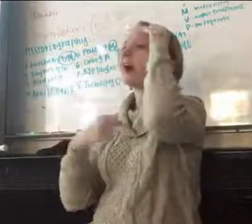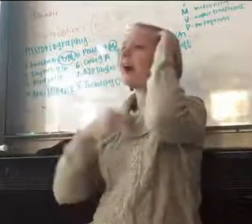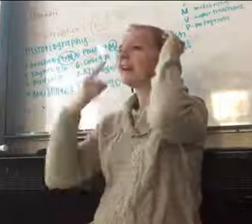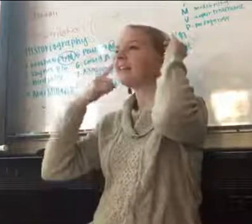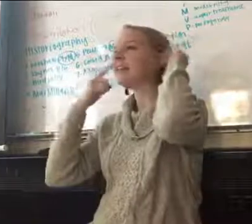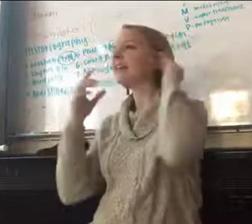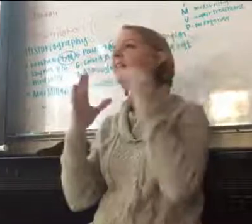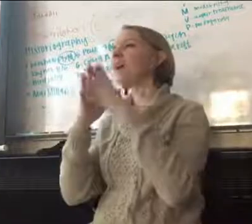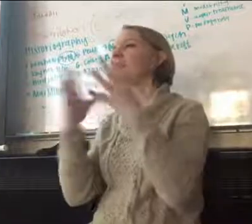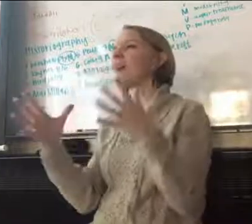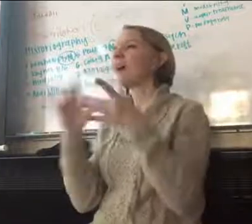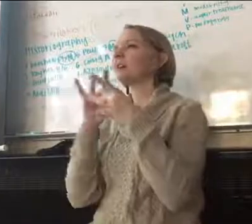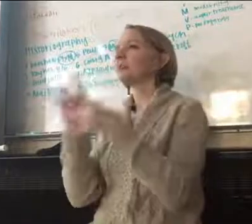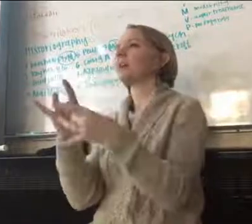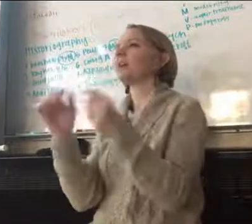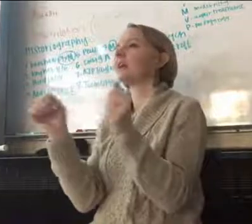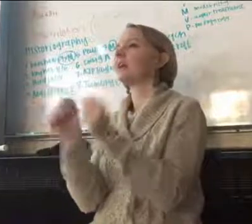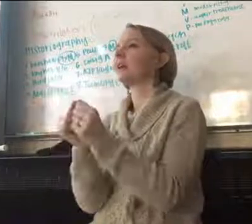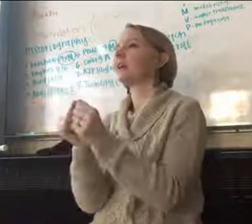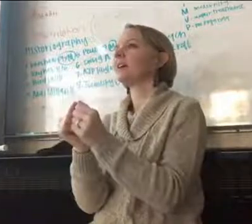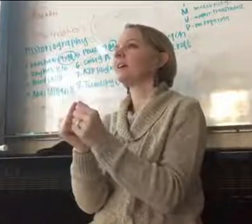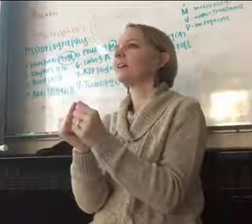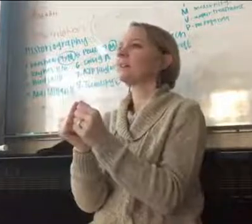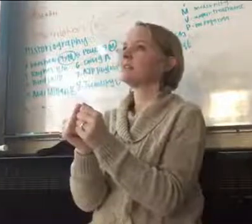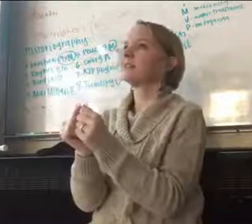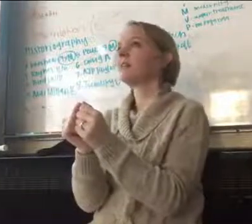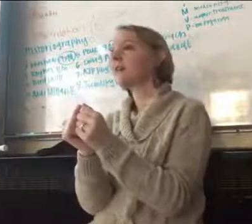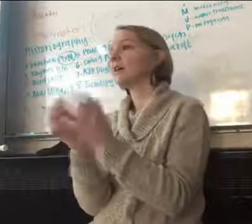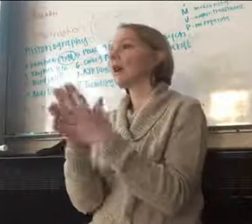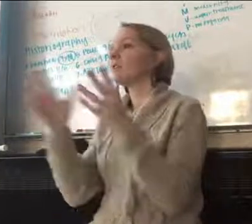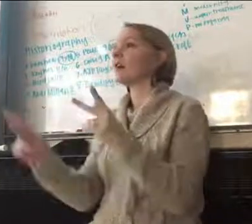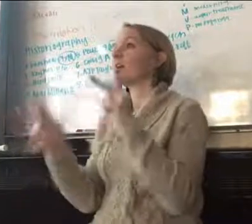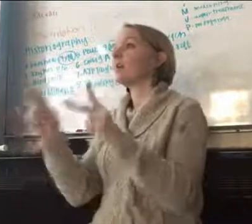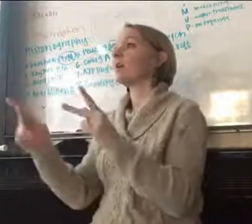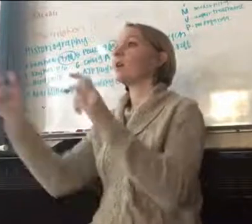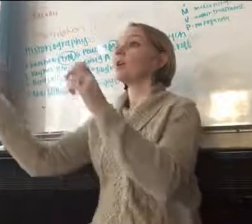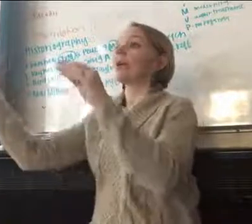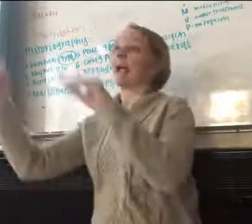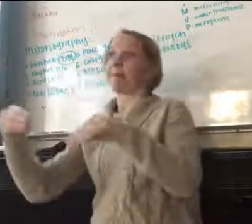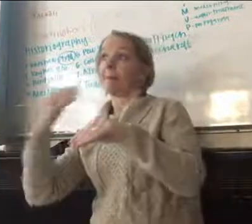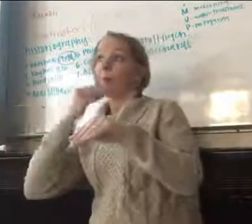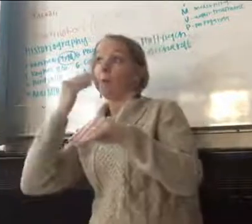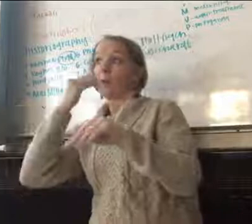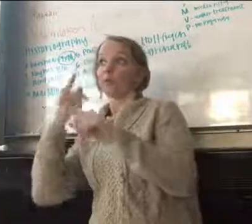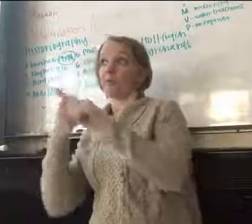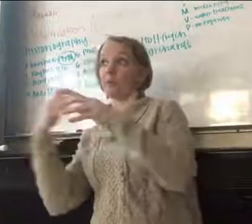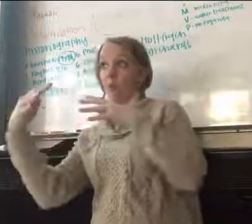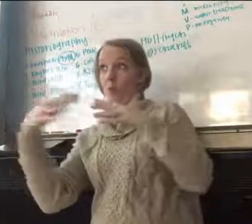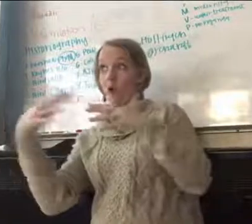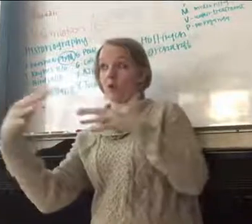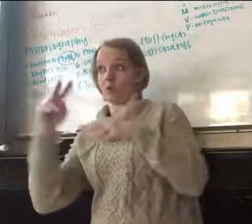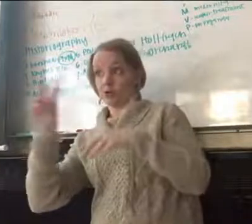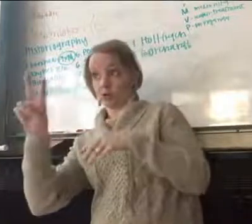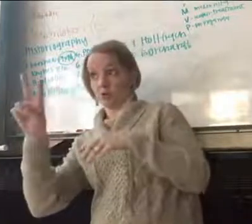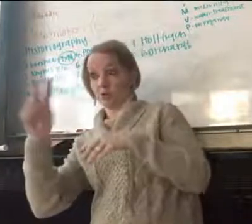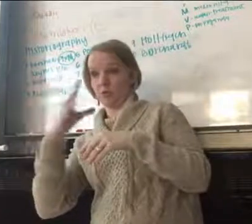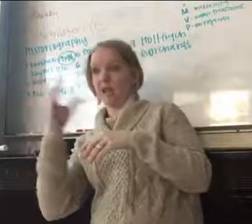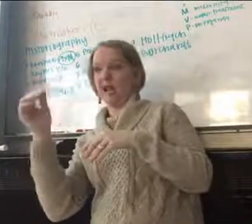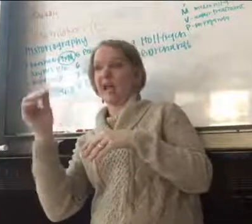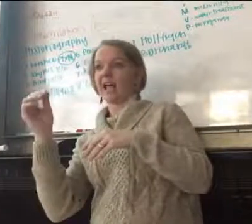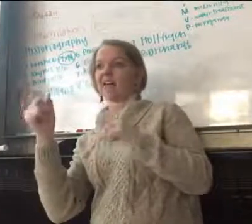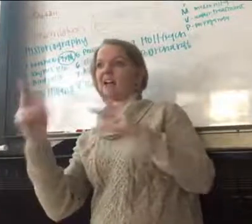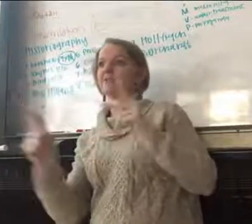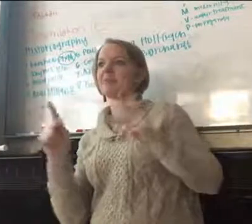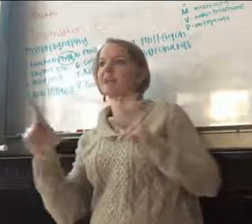a lot of it has to do with the fact that a lot of people came home from World War II, and a lot of people were able to kind of